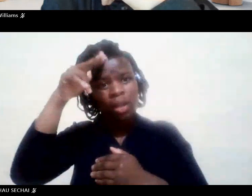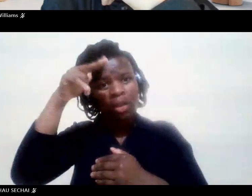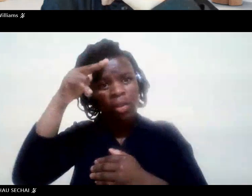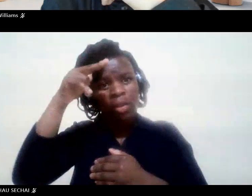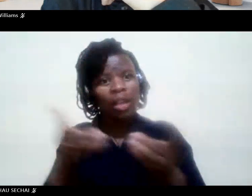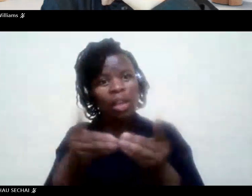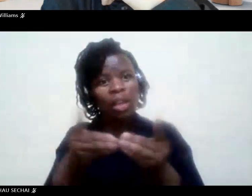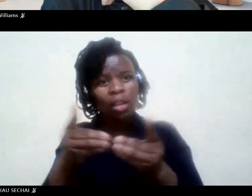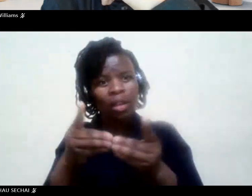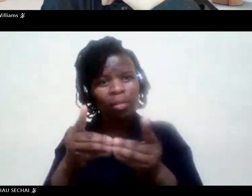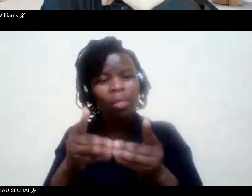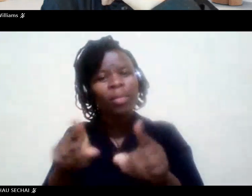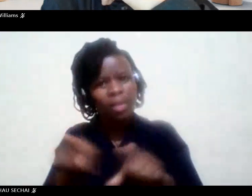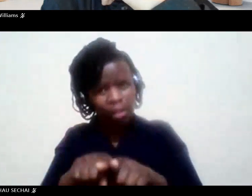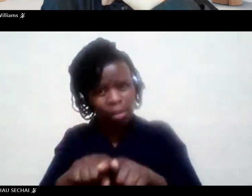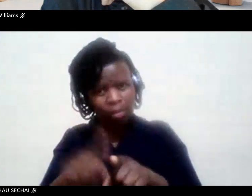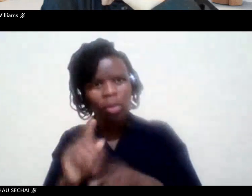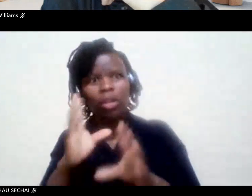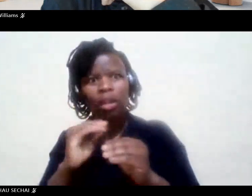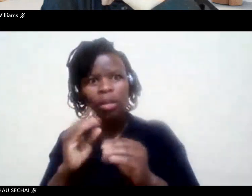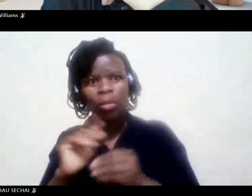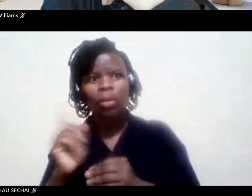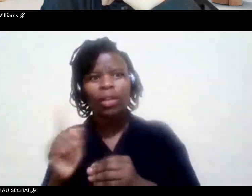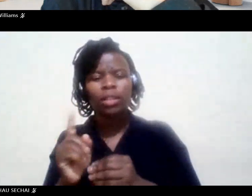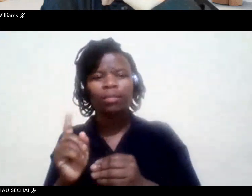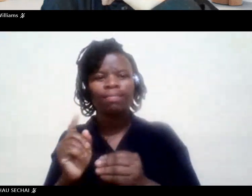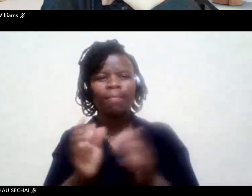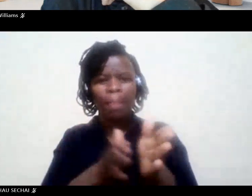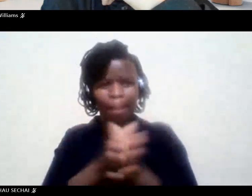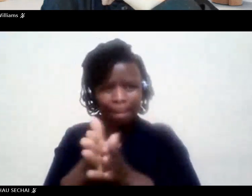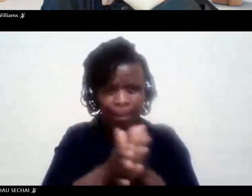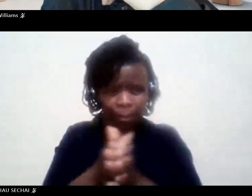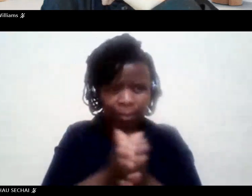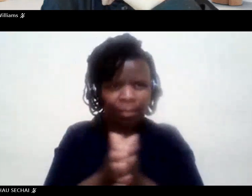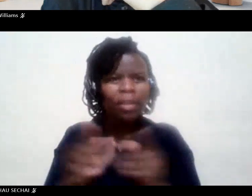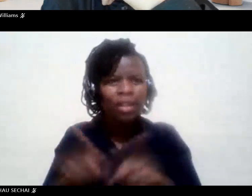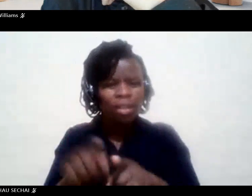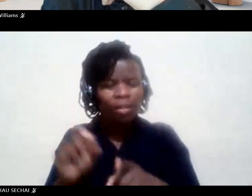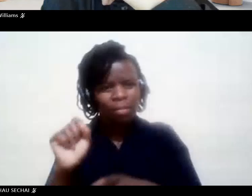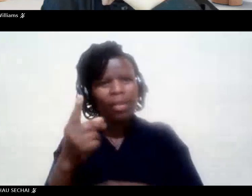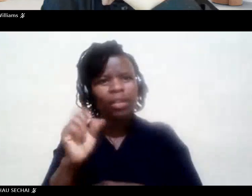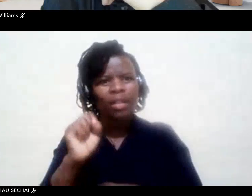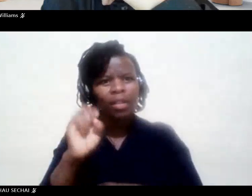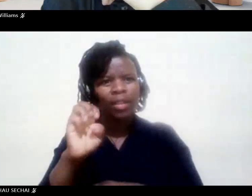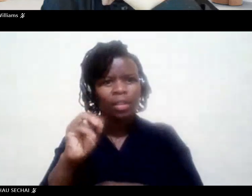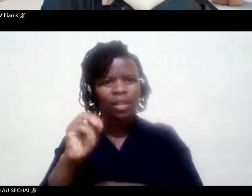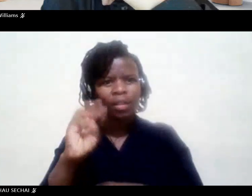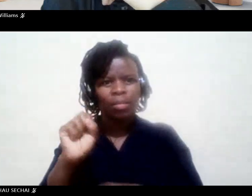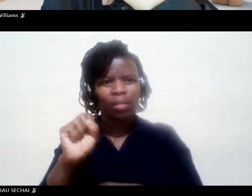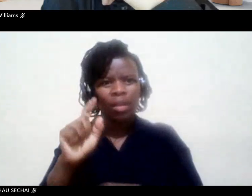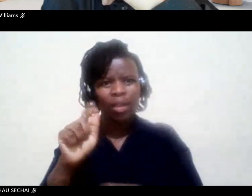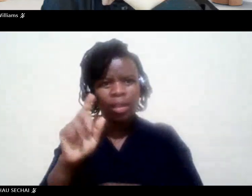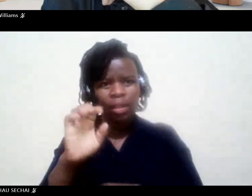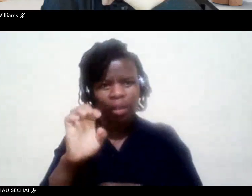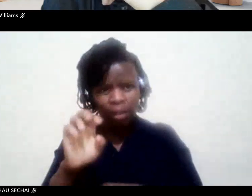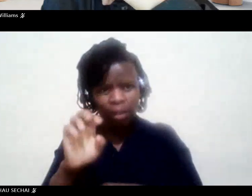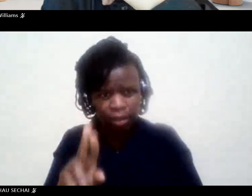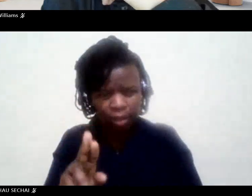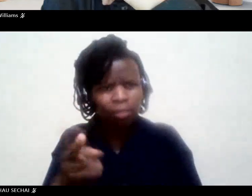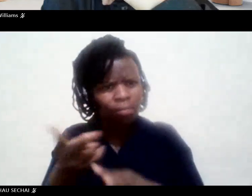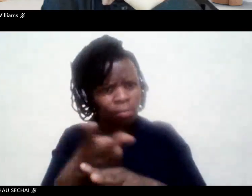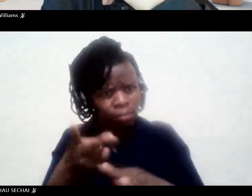unconscious motivations, like I said, to students in the first semester. I was able to realize that during my childhood, I was discriminatory to my cousin. My